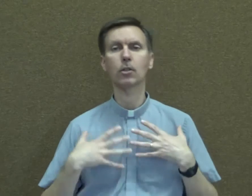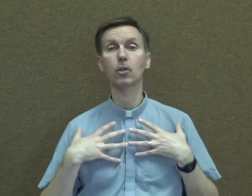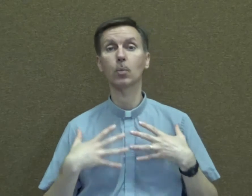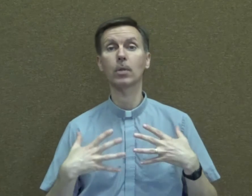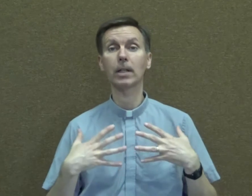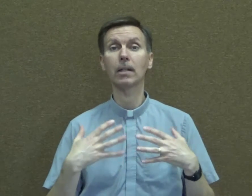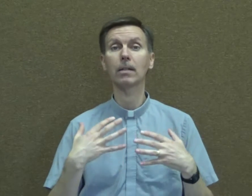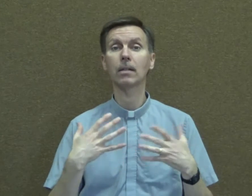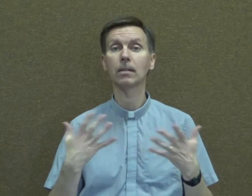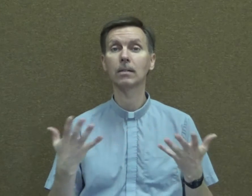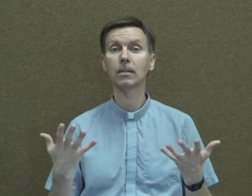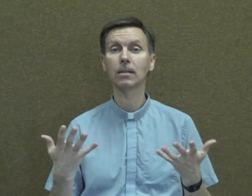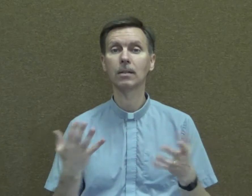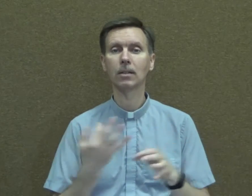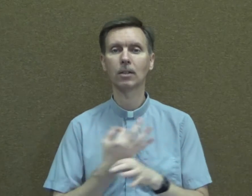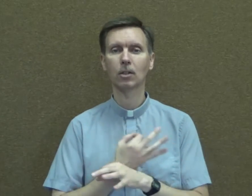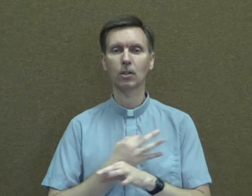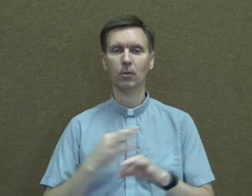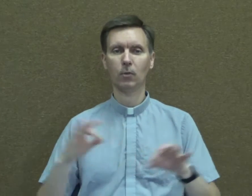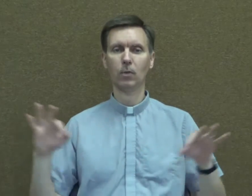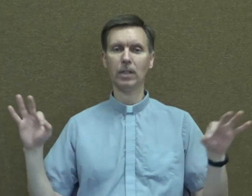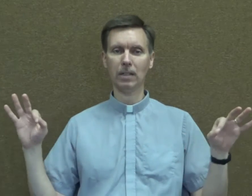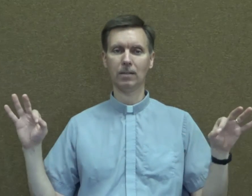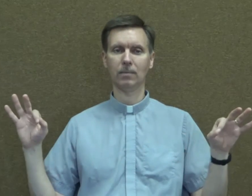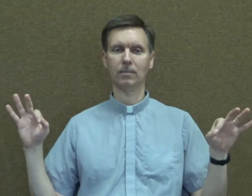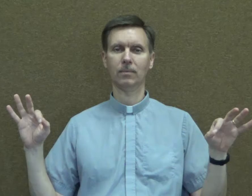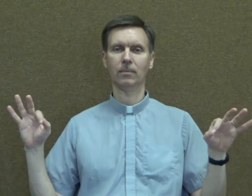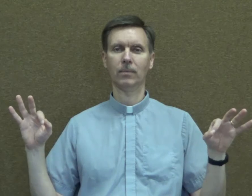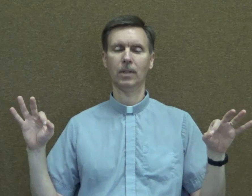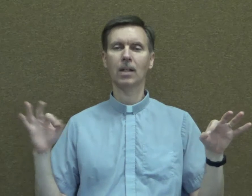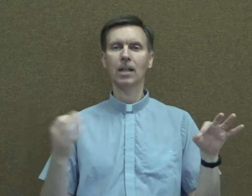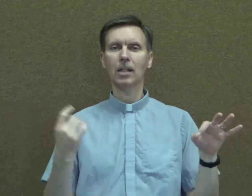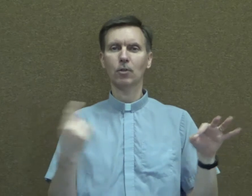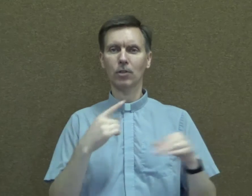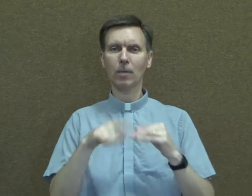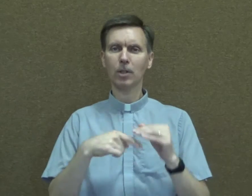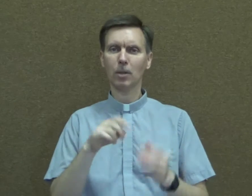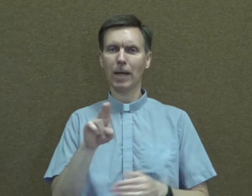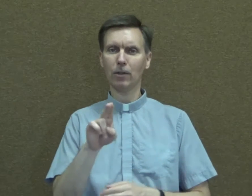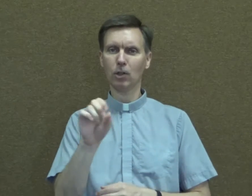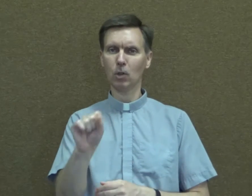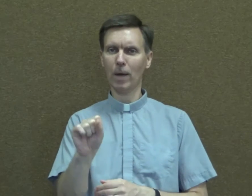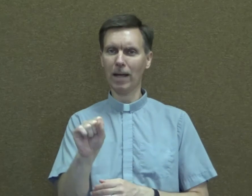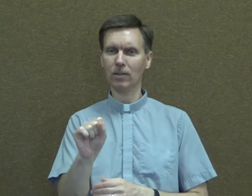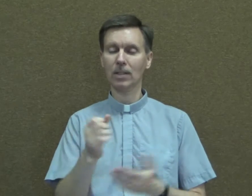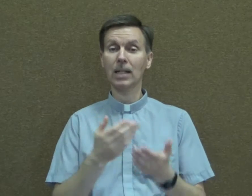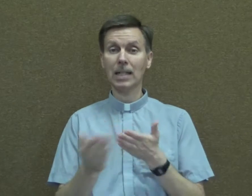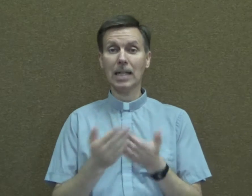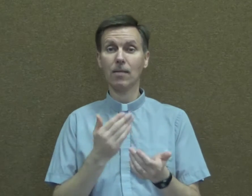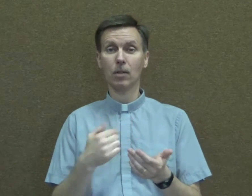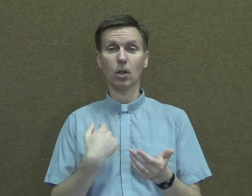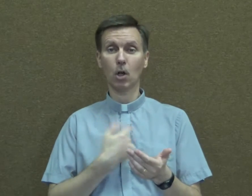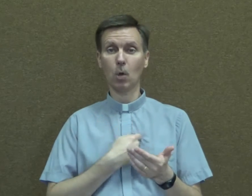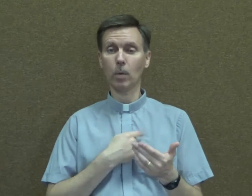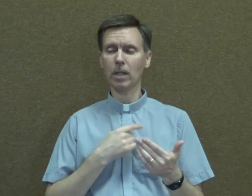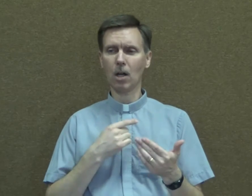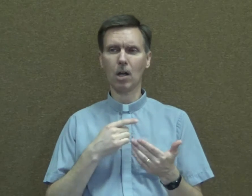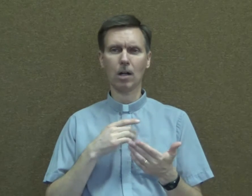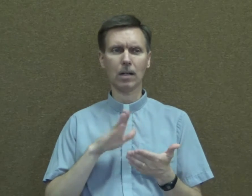to breathe free." There's something about the U.S., even though we are in